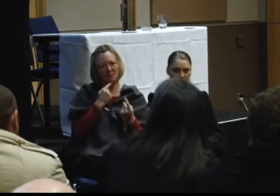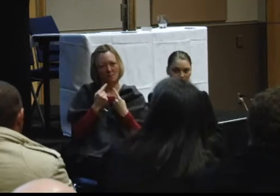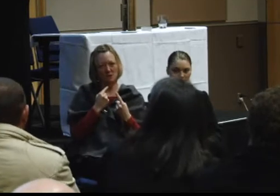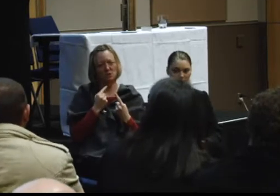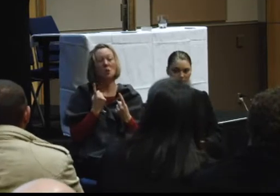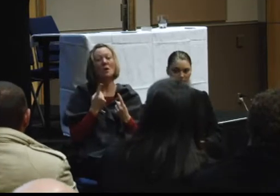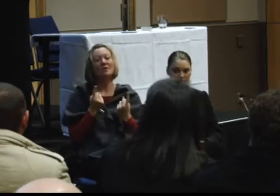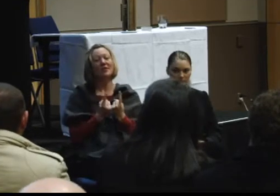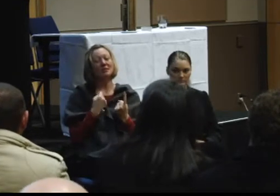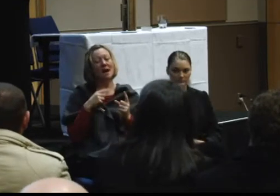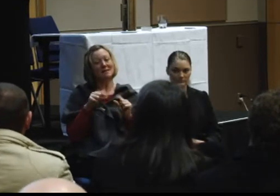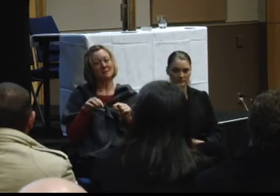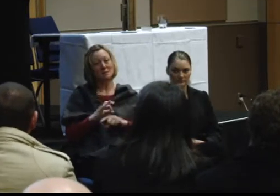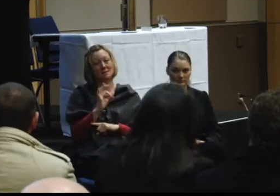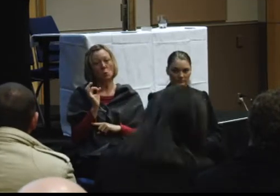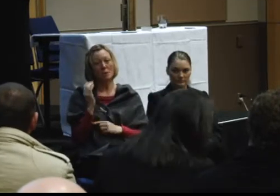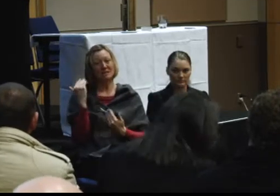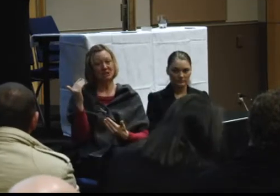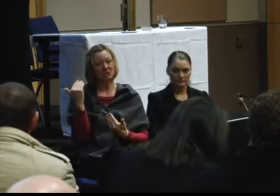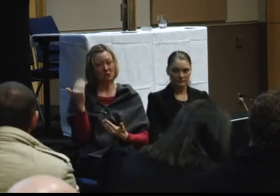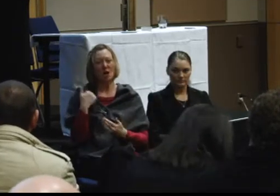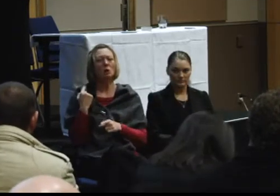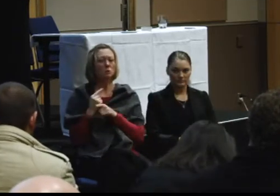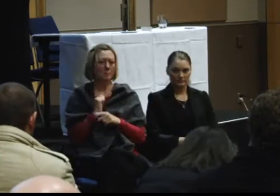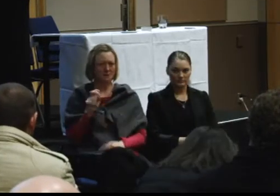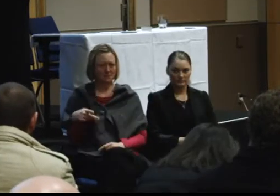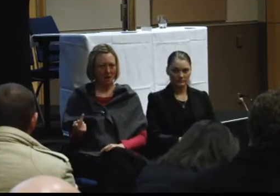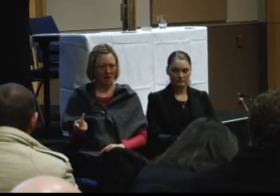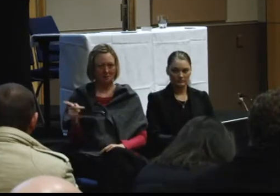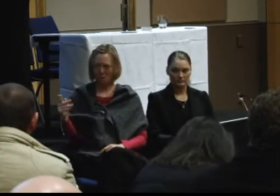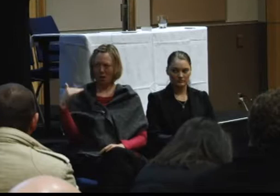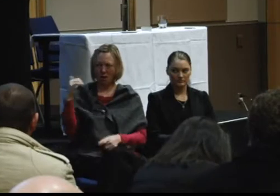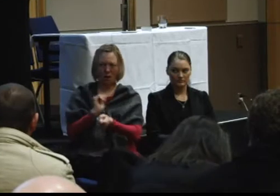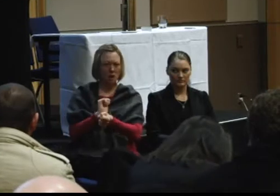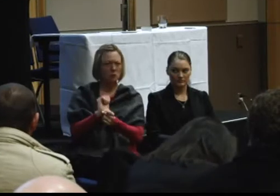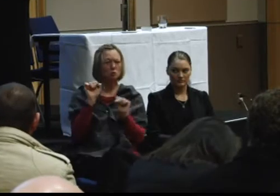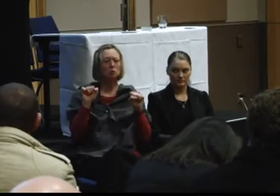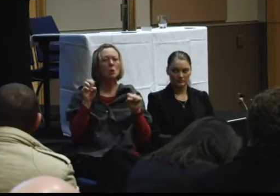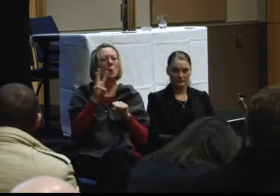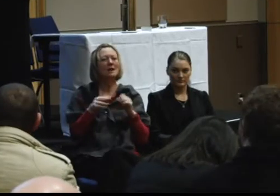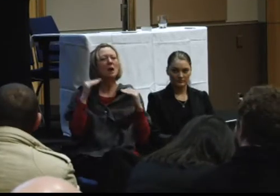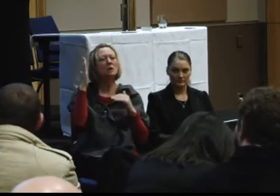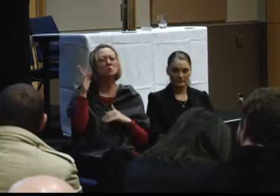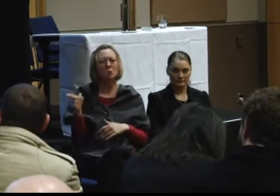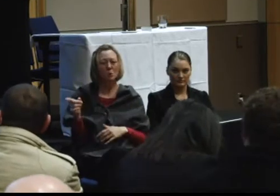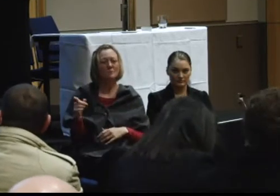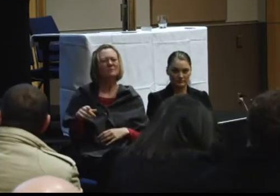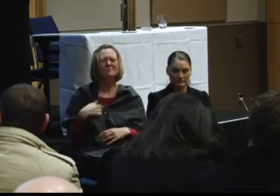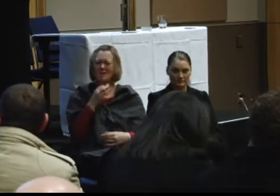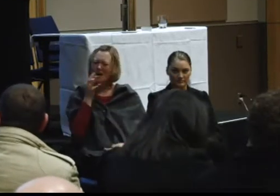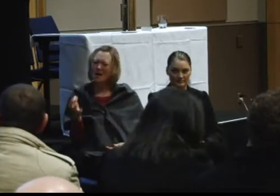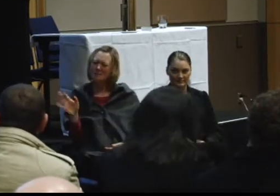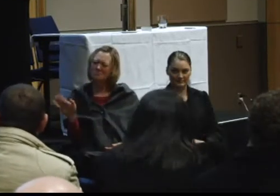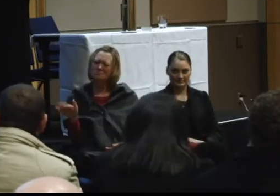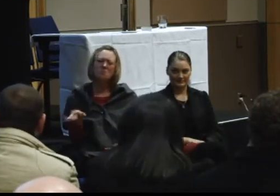the session was I talked to my son, who's a high school student at Wellington High, and asked him, "Hey, what do they teach you? What do